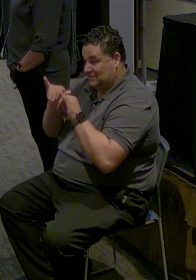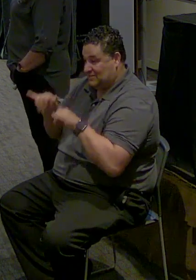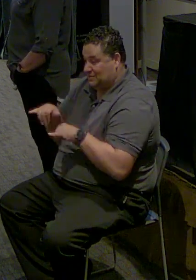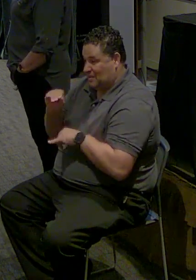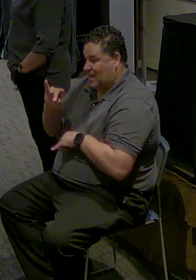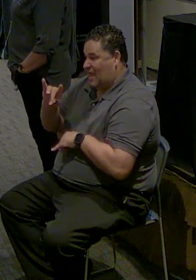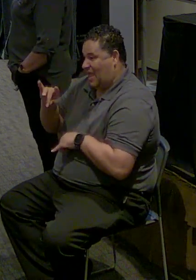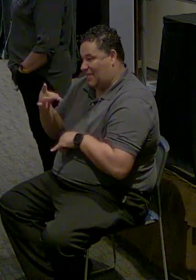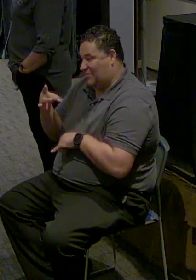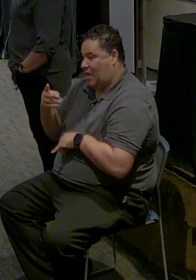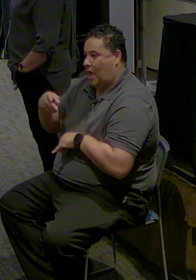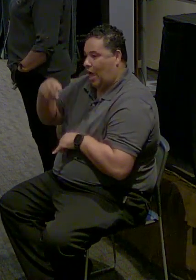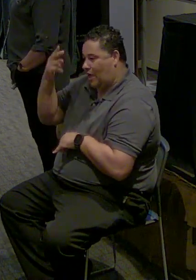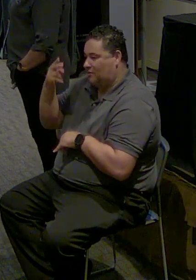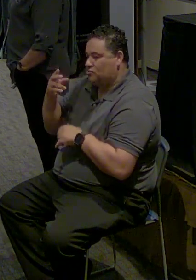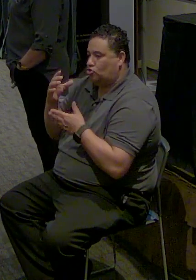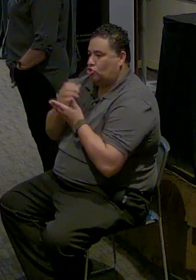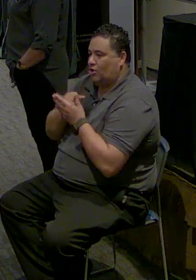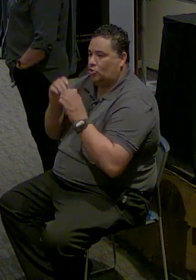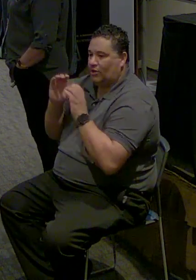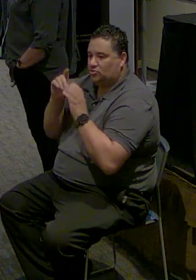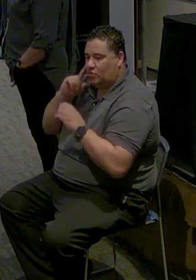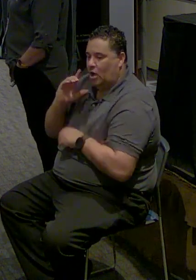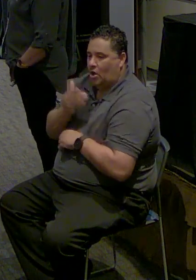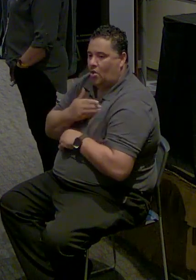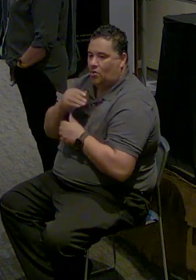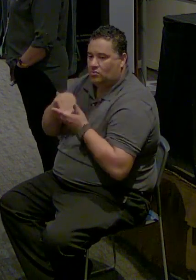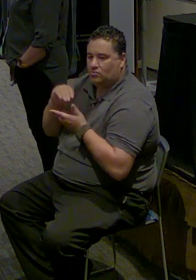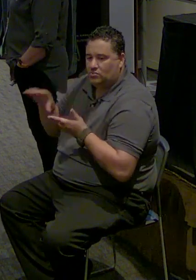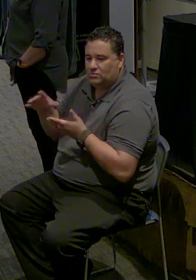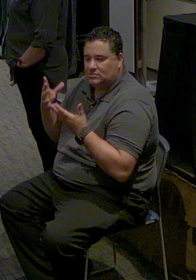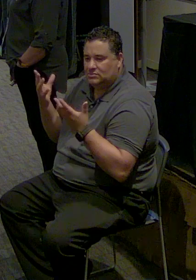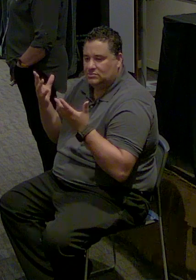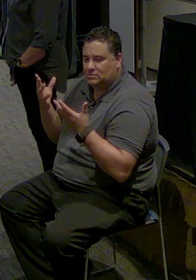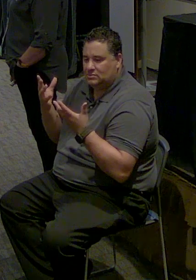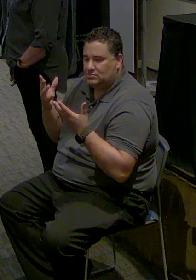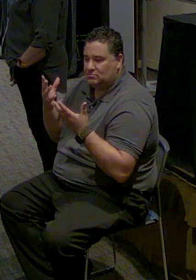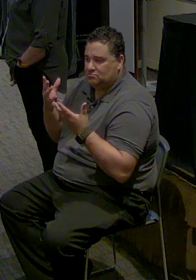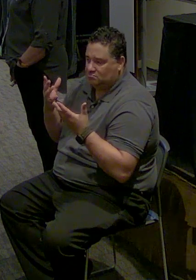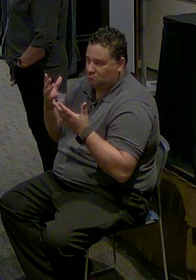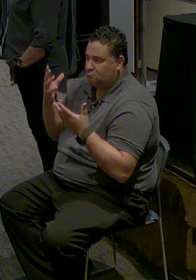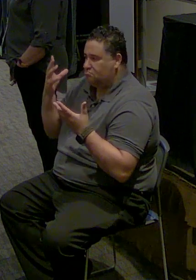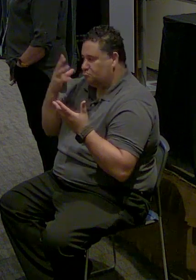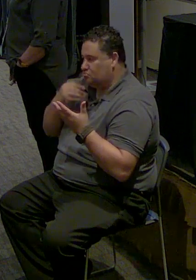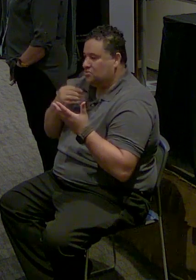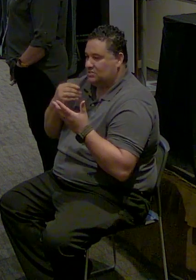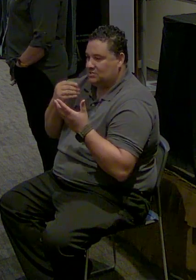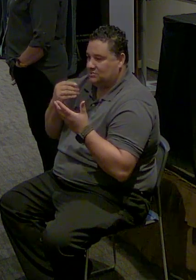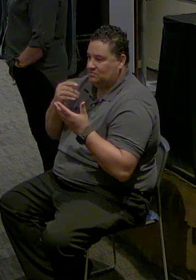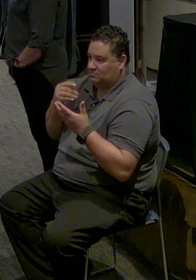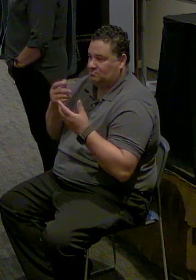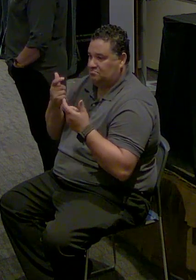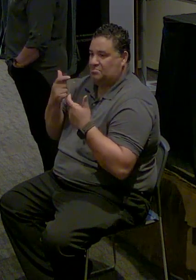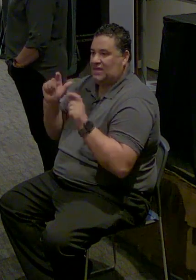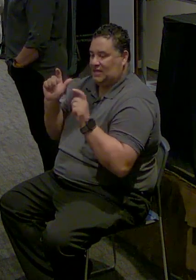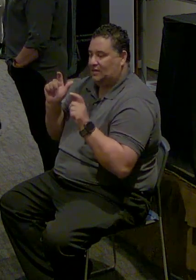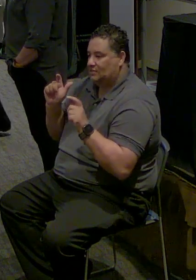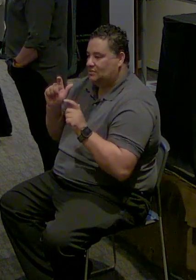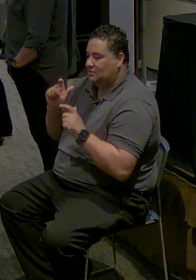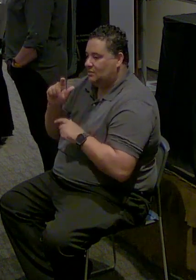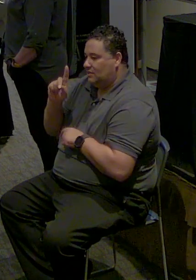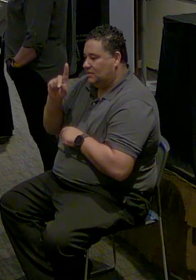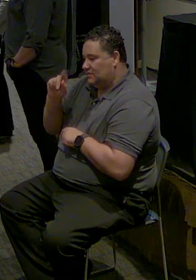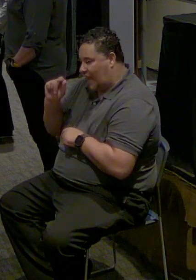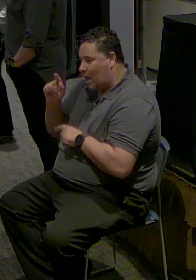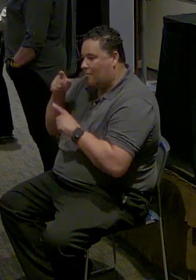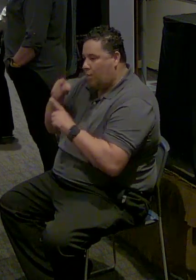we're the 8th highest earning credentials for our students. So that's a pretty significant data point that you could share with your stakeholders.